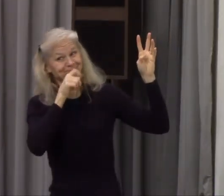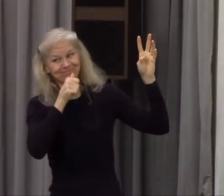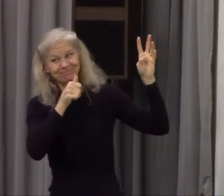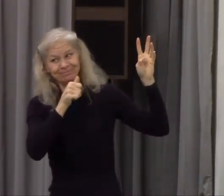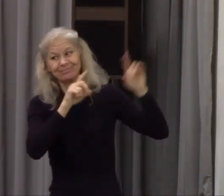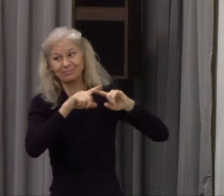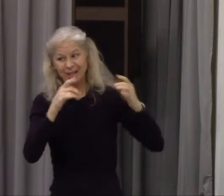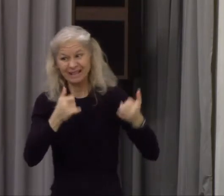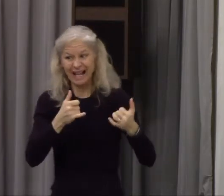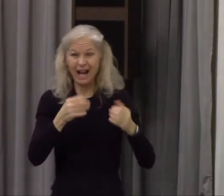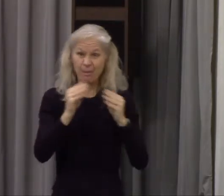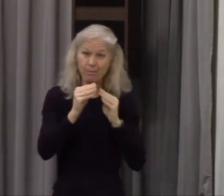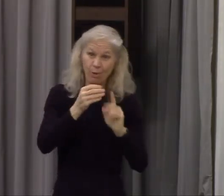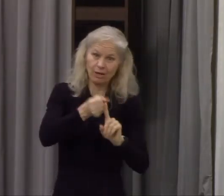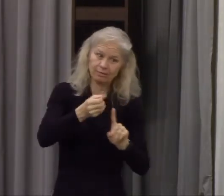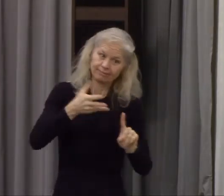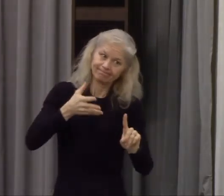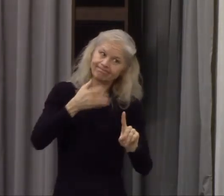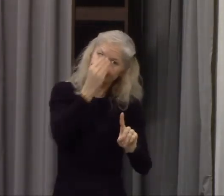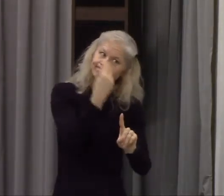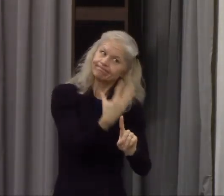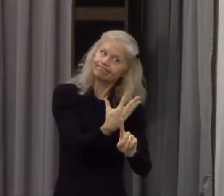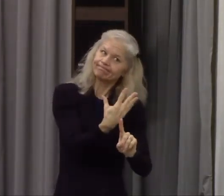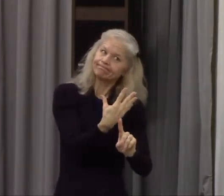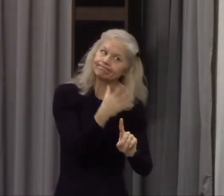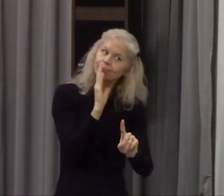Israel as a nation would first reject him. They would